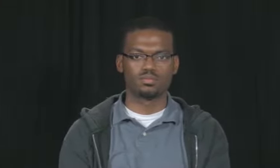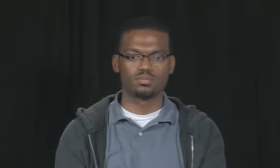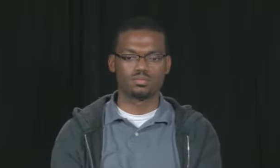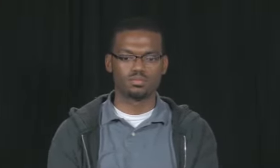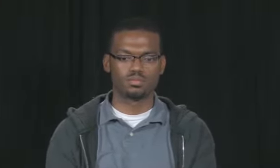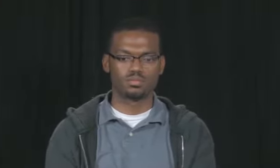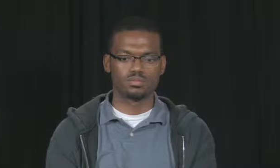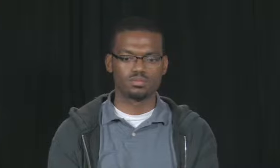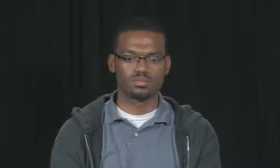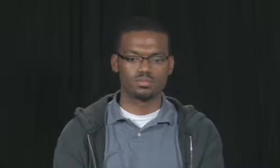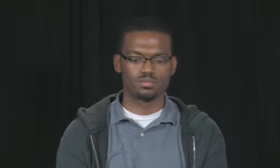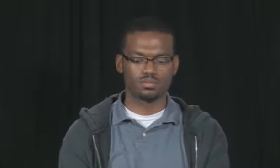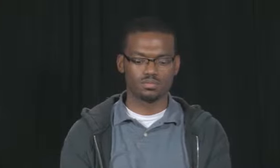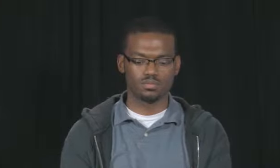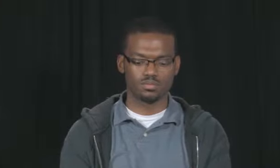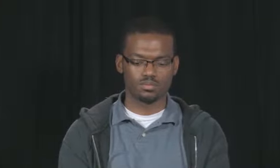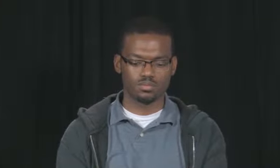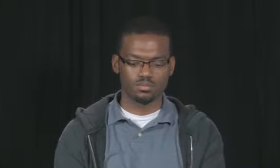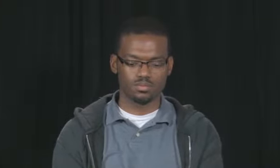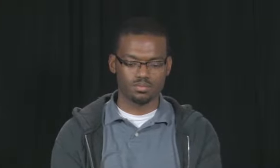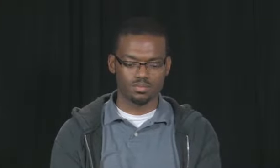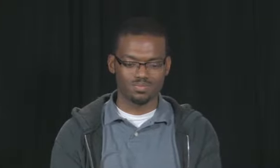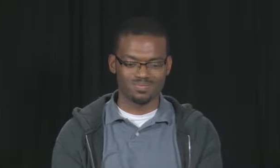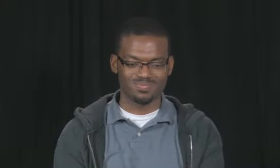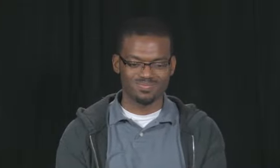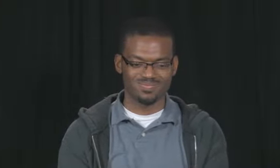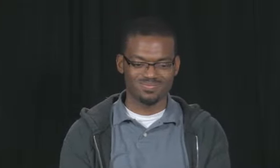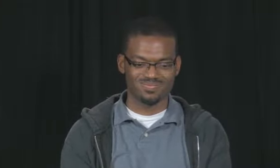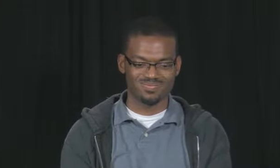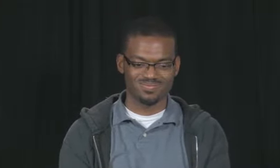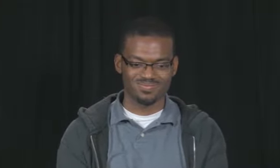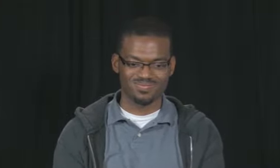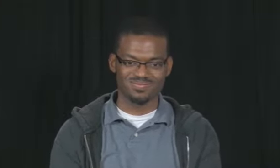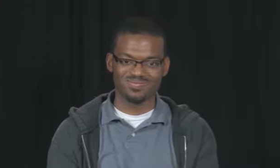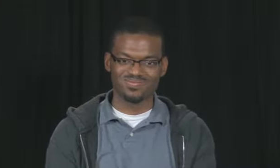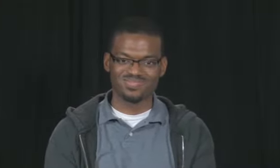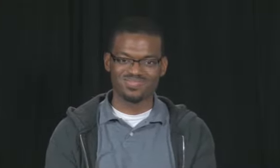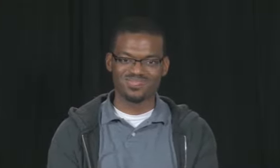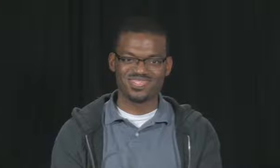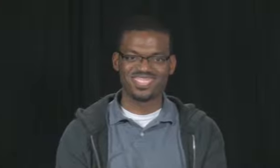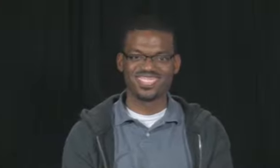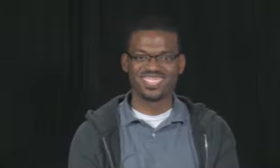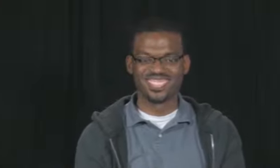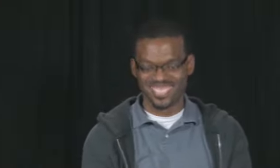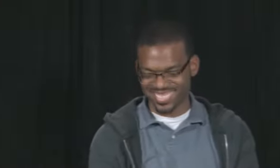Do you have that available to you? Bum, ba ba bum, ba ba bum. My mistress, you want to,